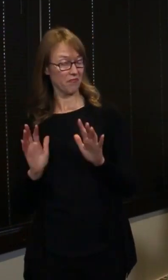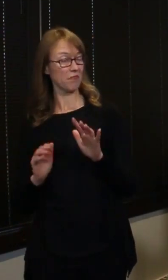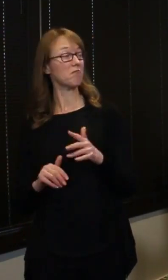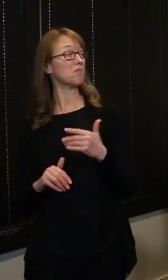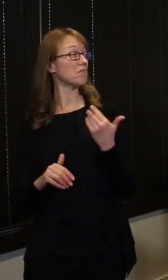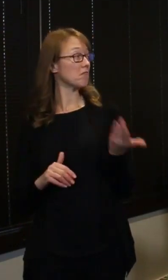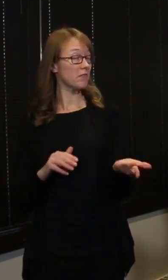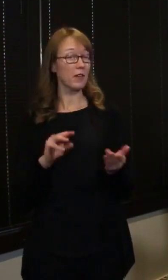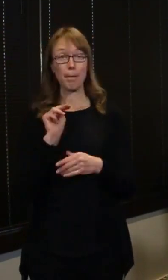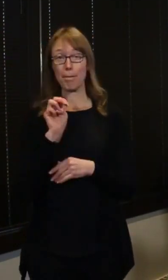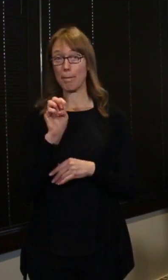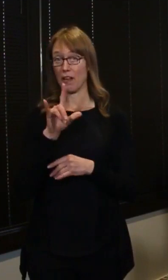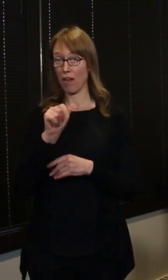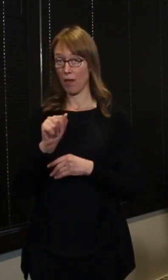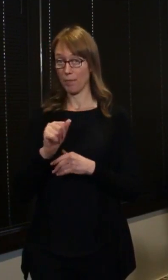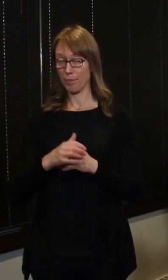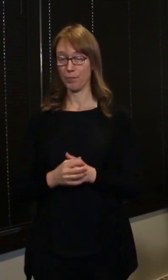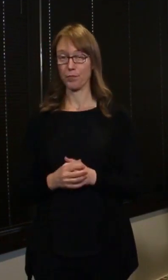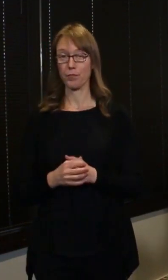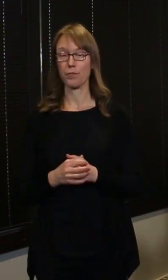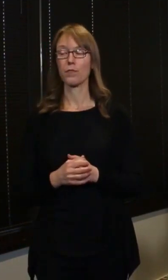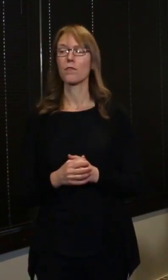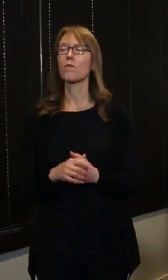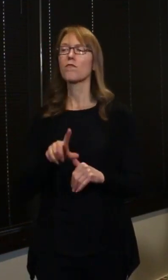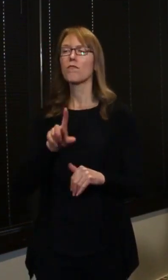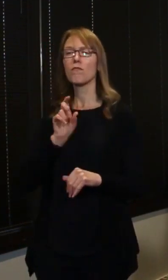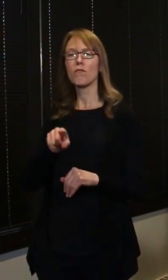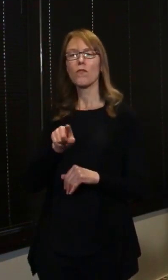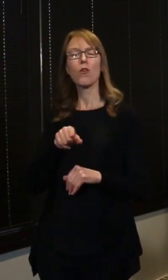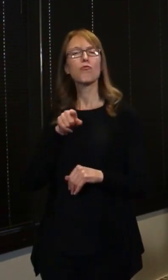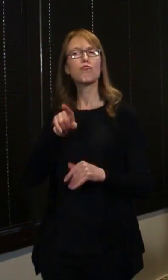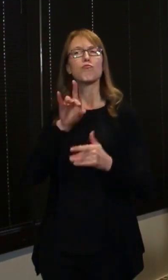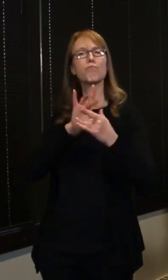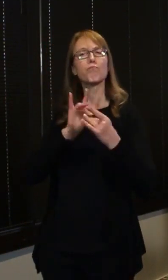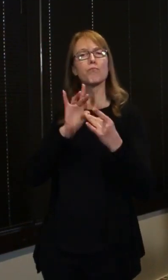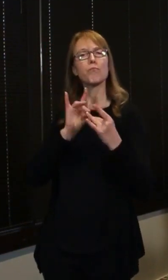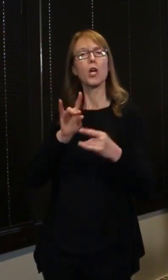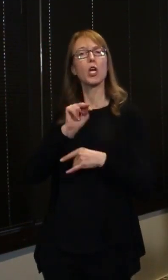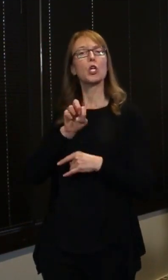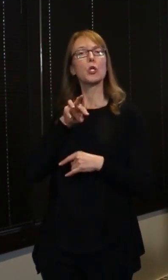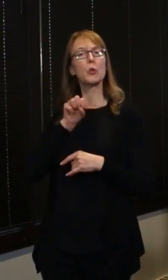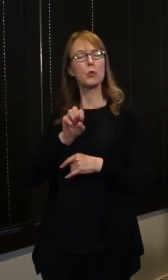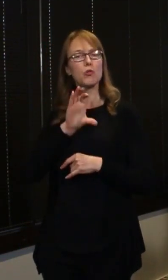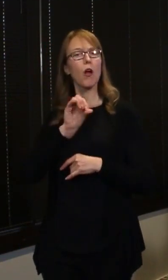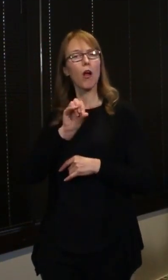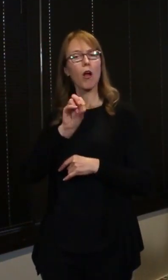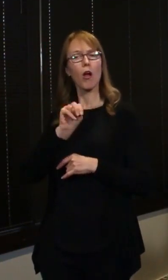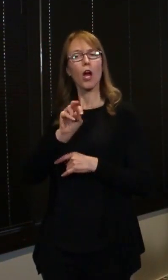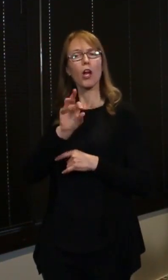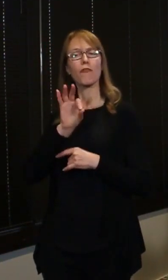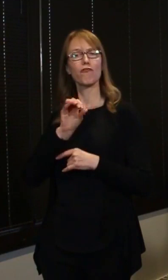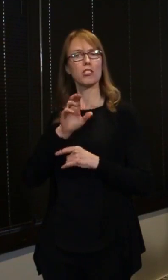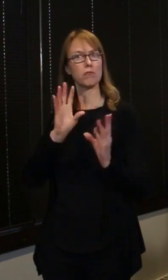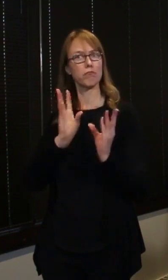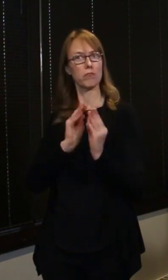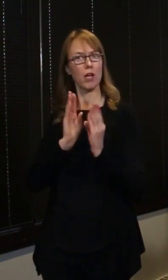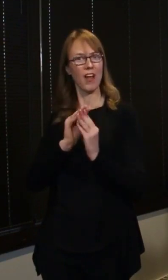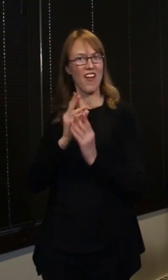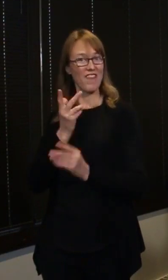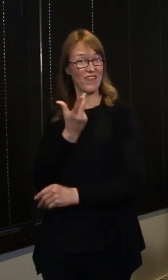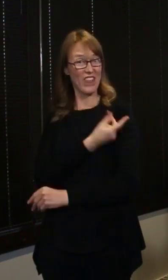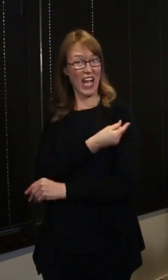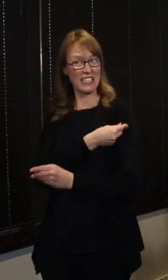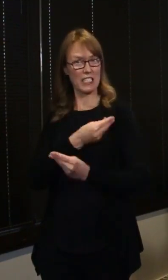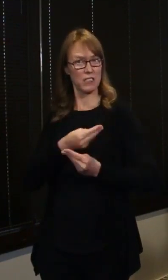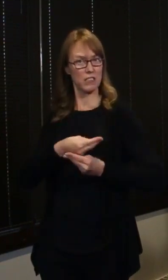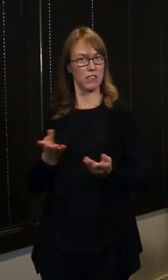media. You referenced earlier in the news conference the changes in vaccine distribution. How much of a change will this